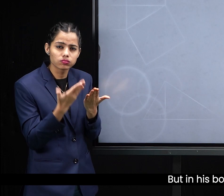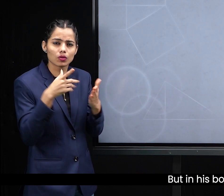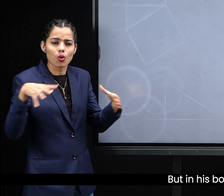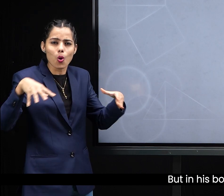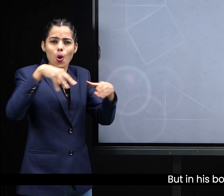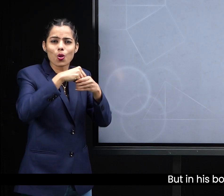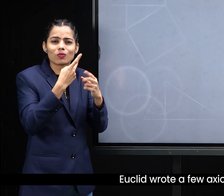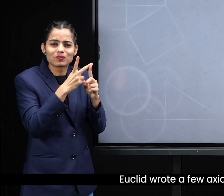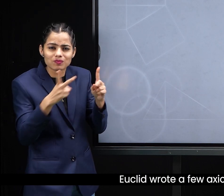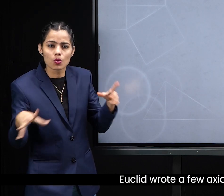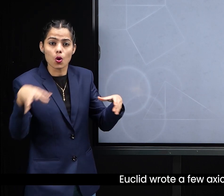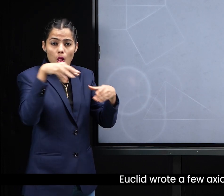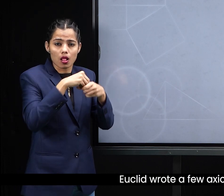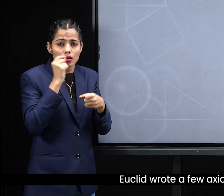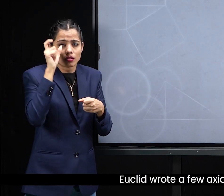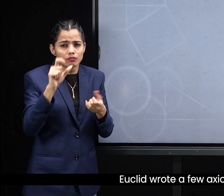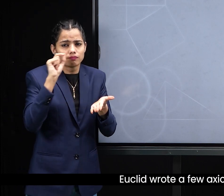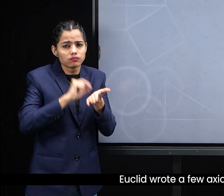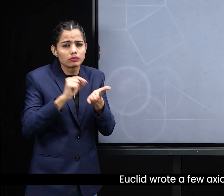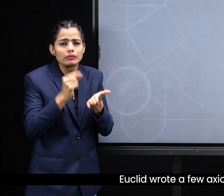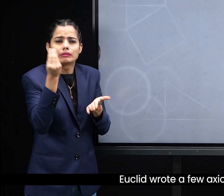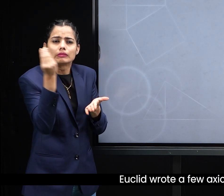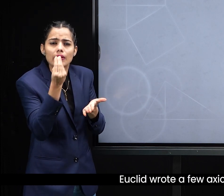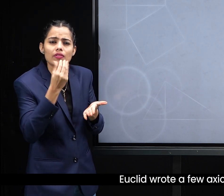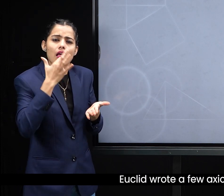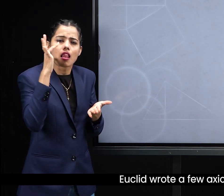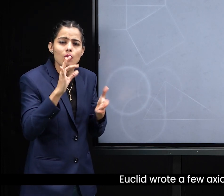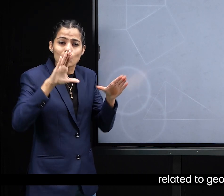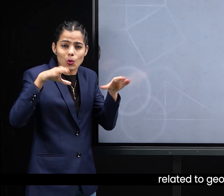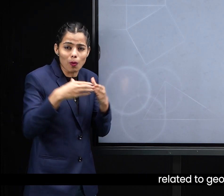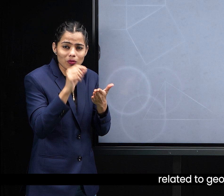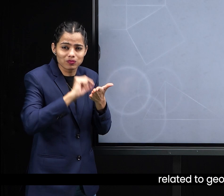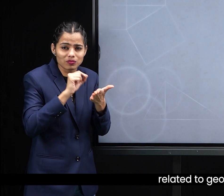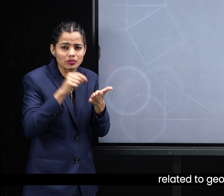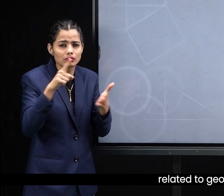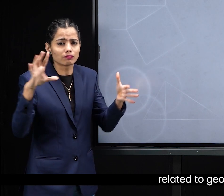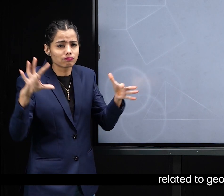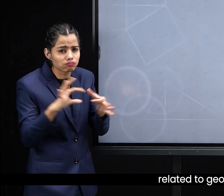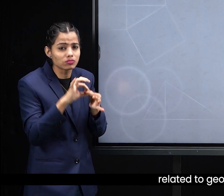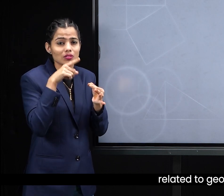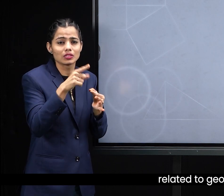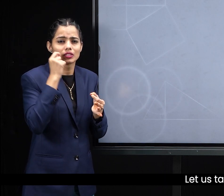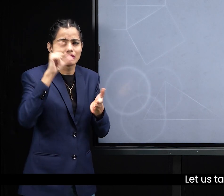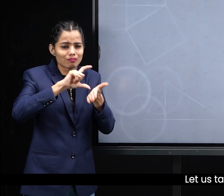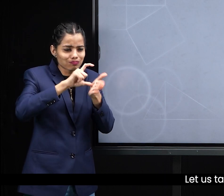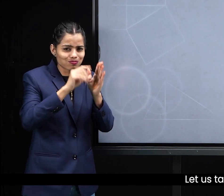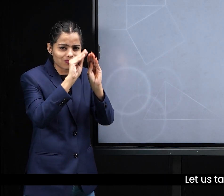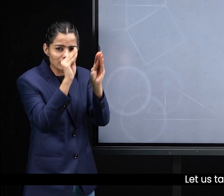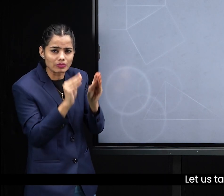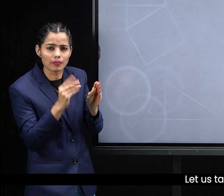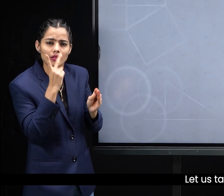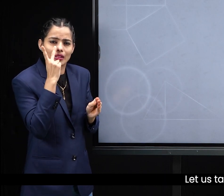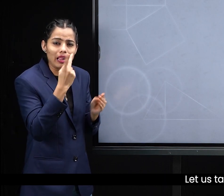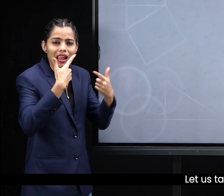book Elements, Euclid wrote a few axioms or common notions related to geometric shapes. Let us take